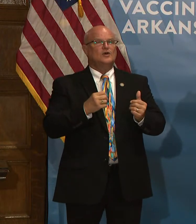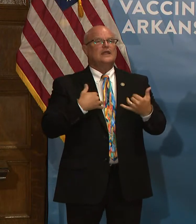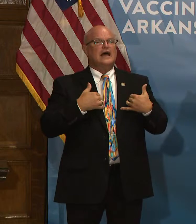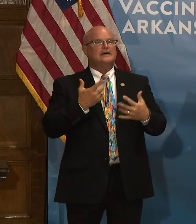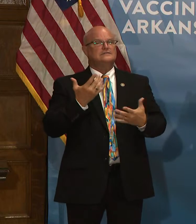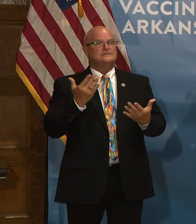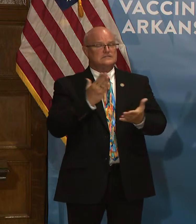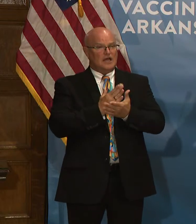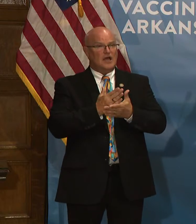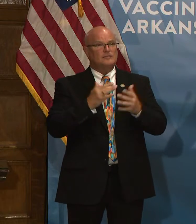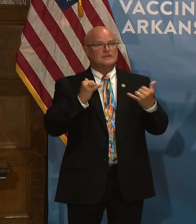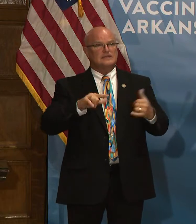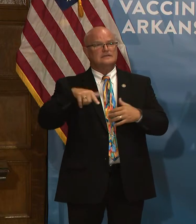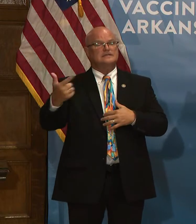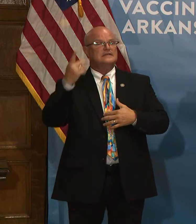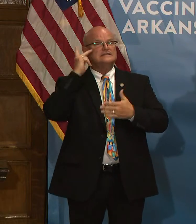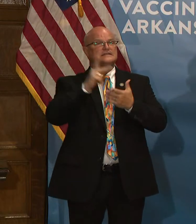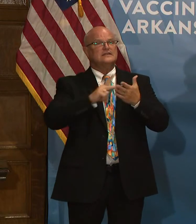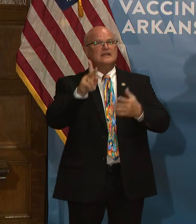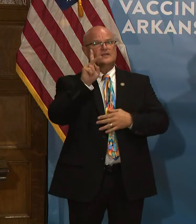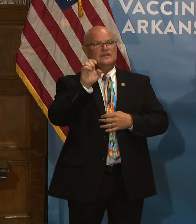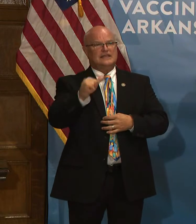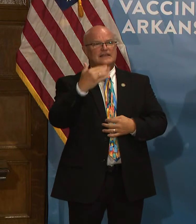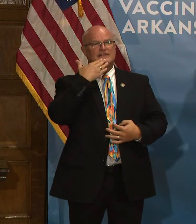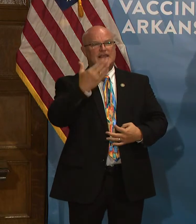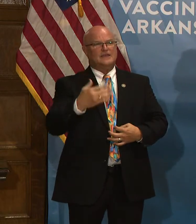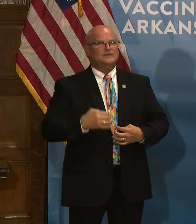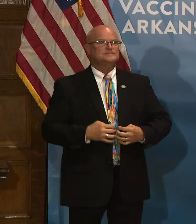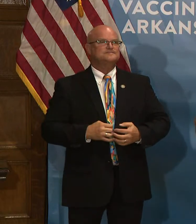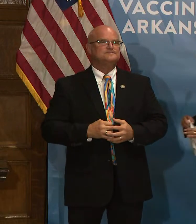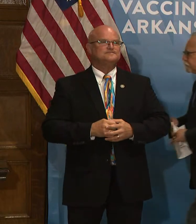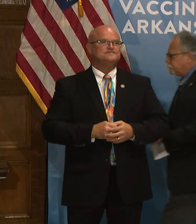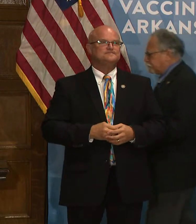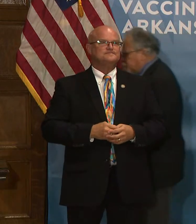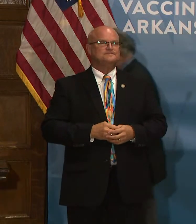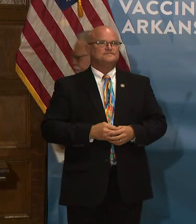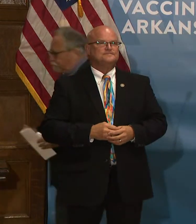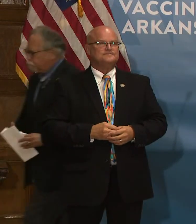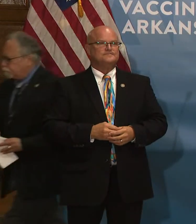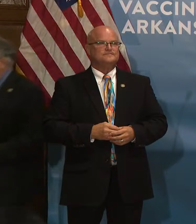there, and then I'll turn it over to Secretary Key. Thank you.